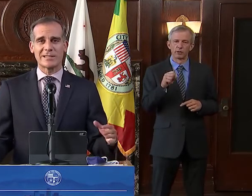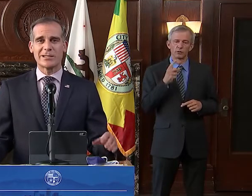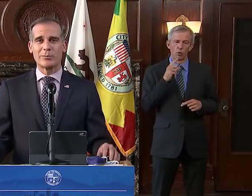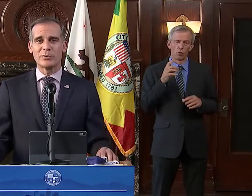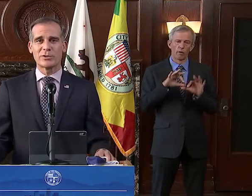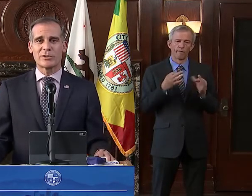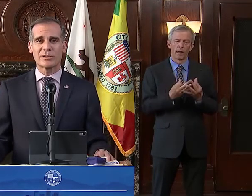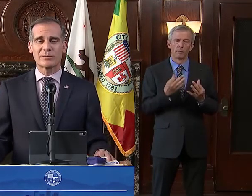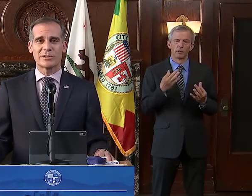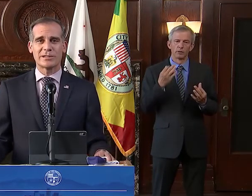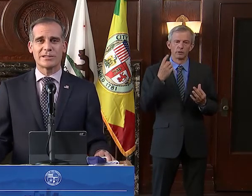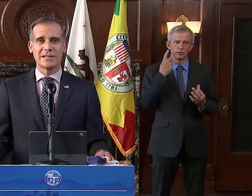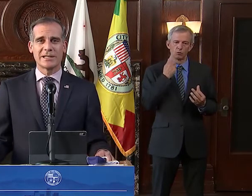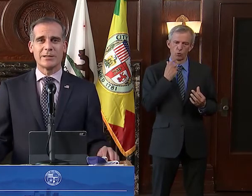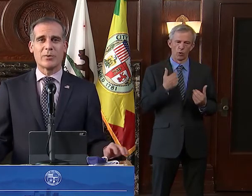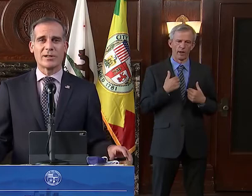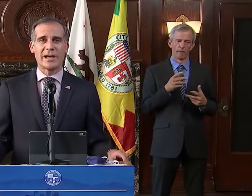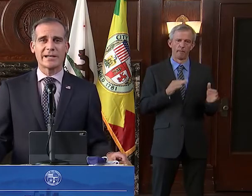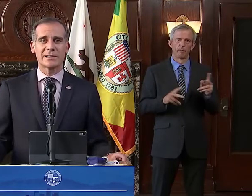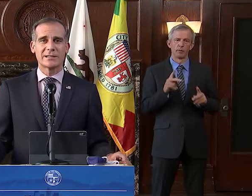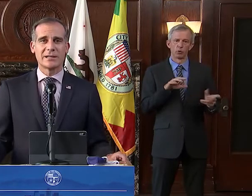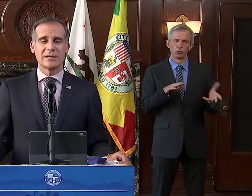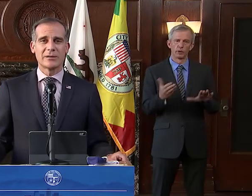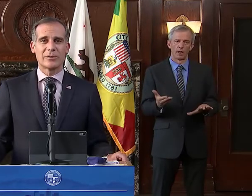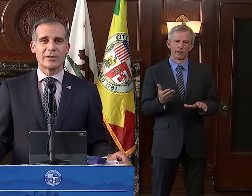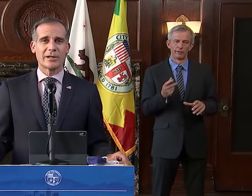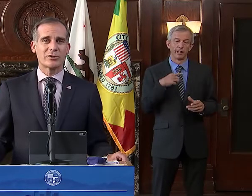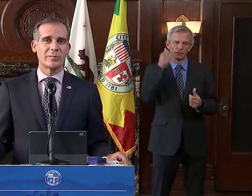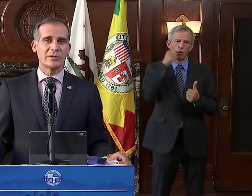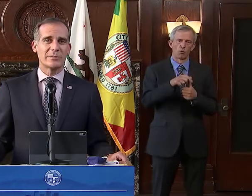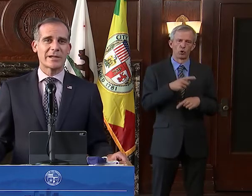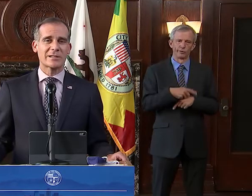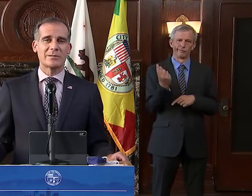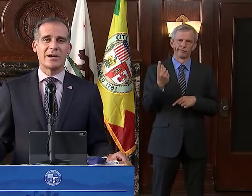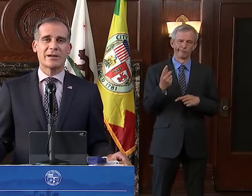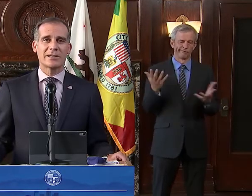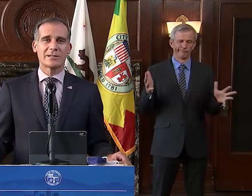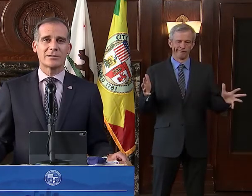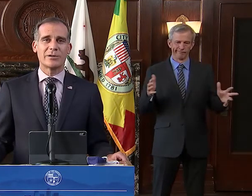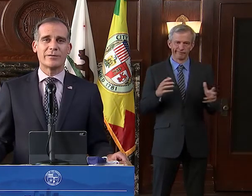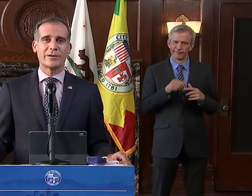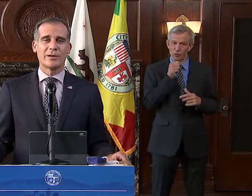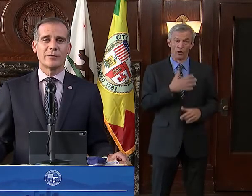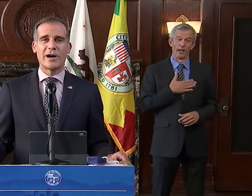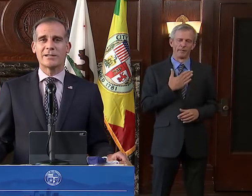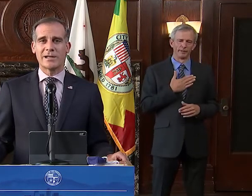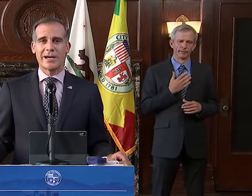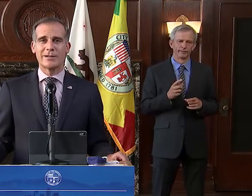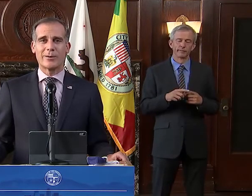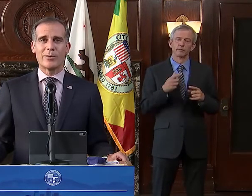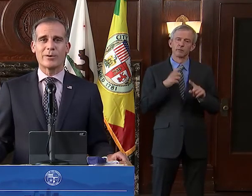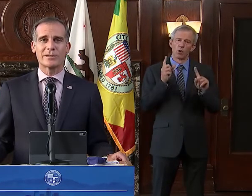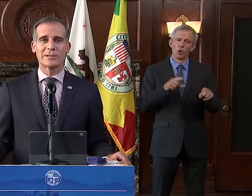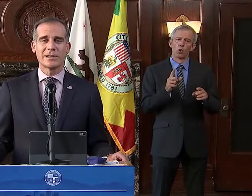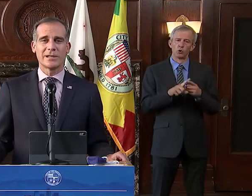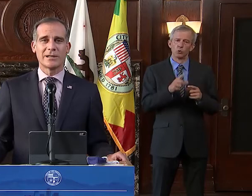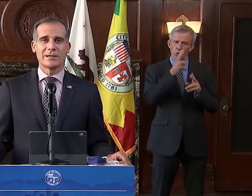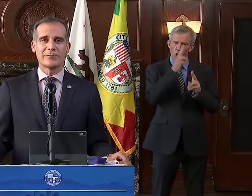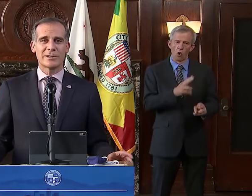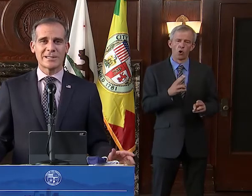I was at Cinco Puntos, which is in Boyle Heights, where a tribute to Mexican Americans who have fought and died in our